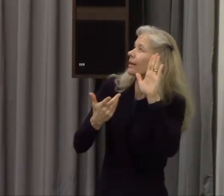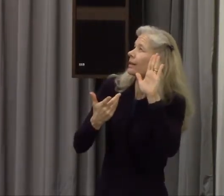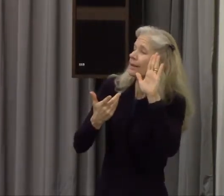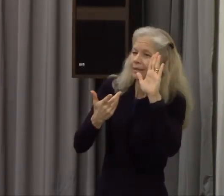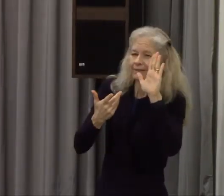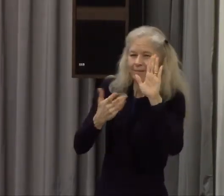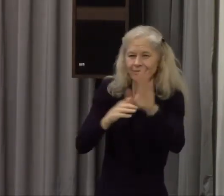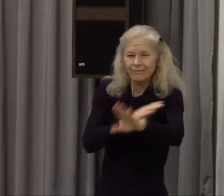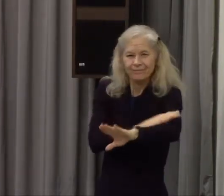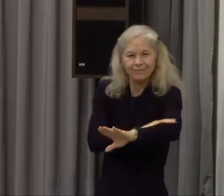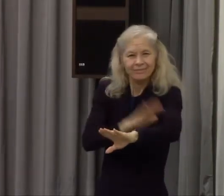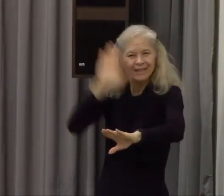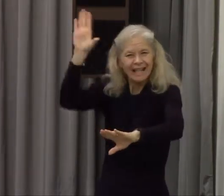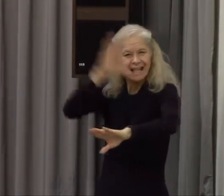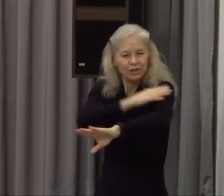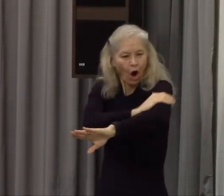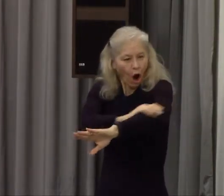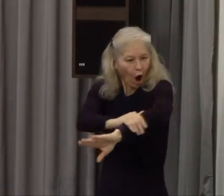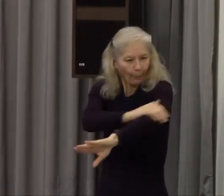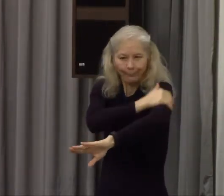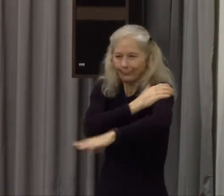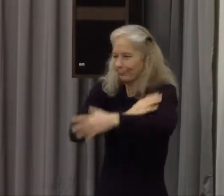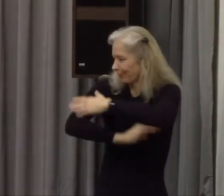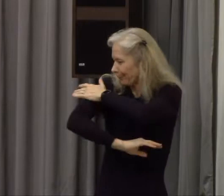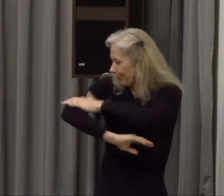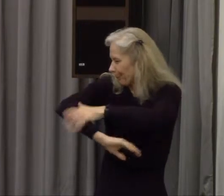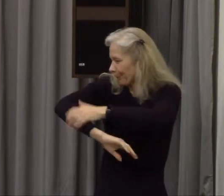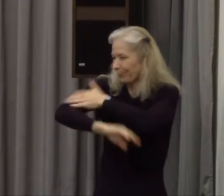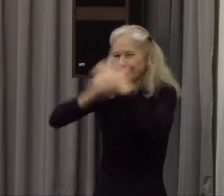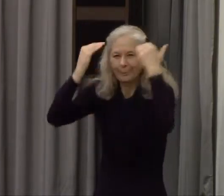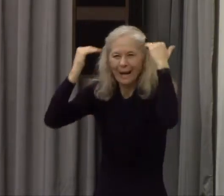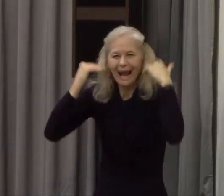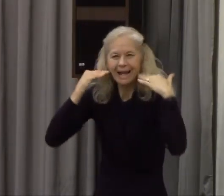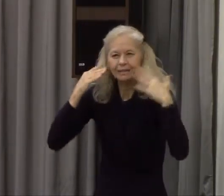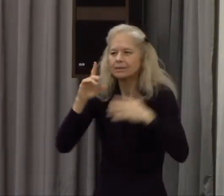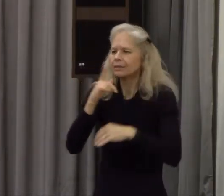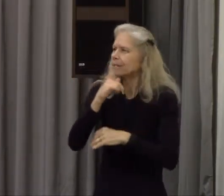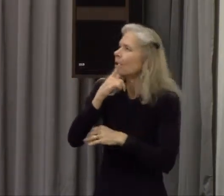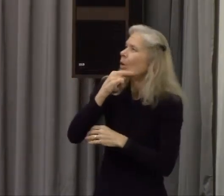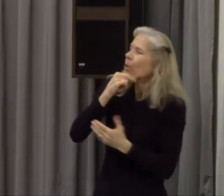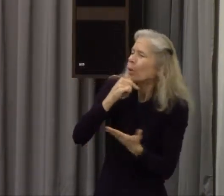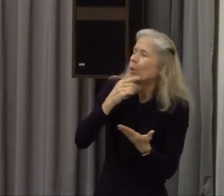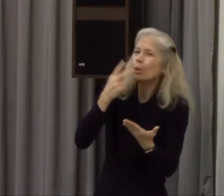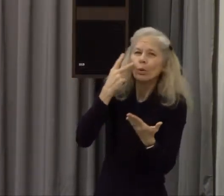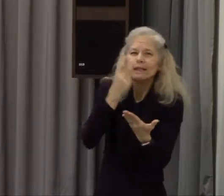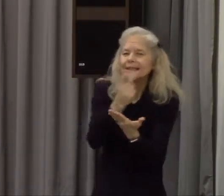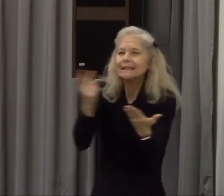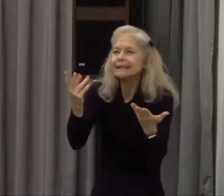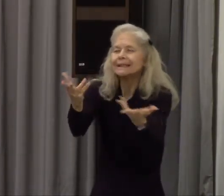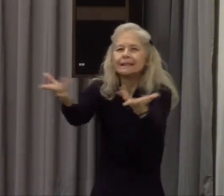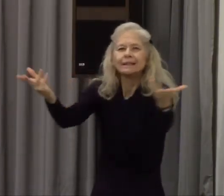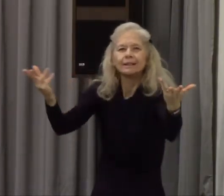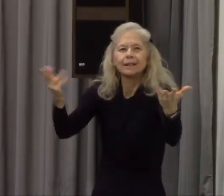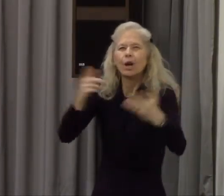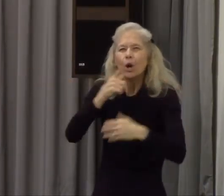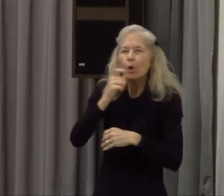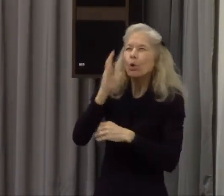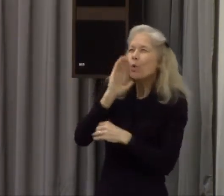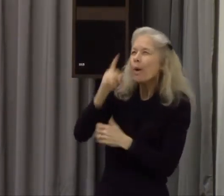arm. The literal flesh and arm. The Lord, the God of the Old Testament, the Hebrew God, the